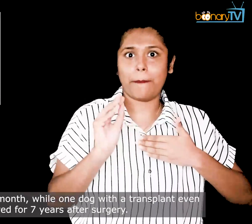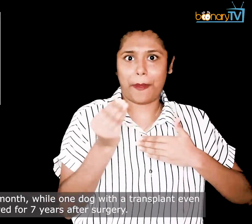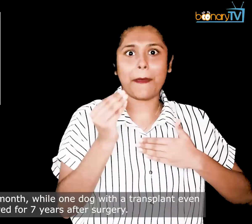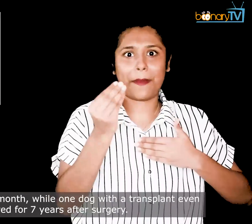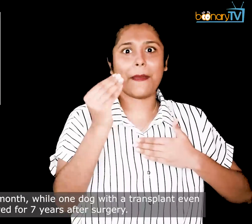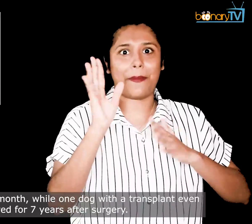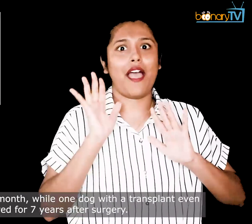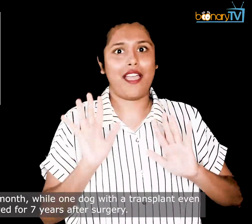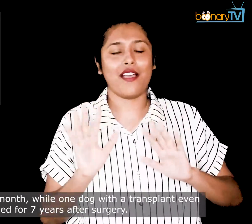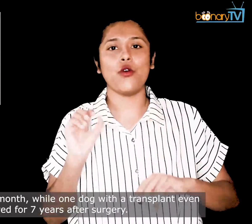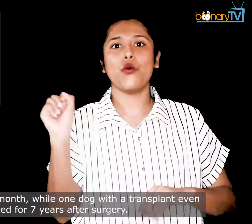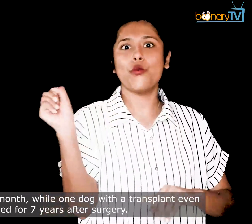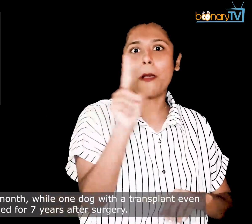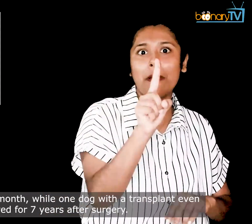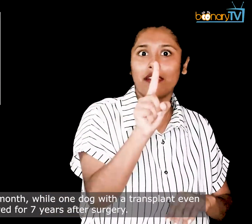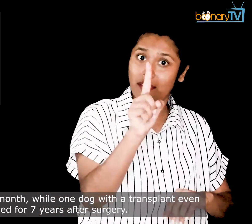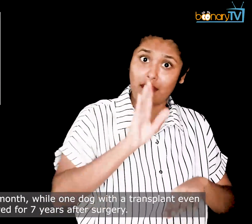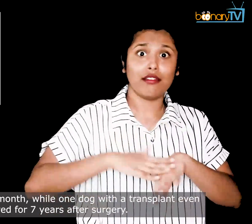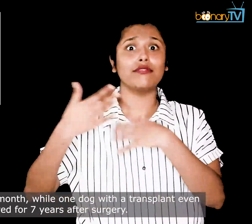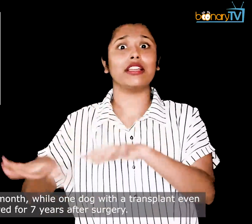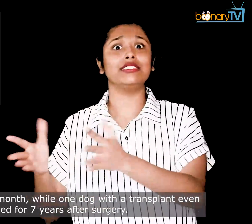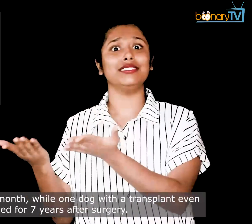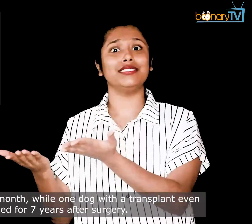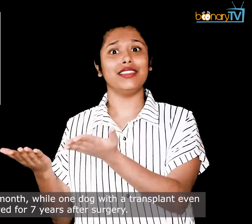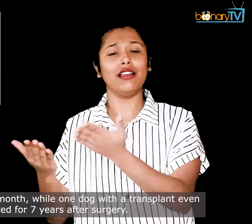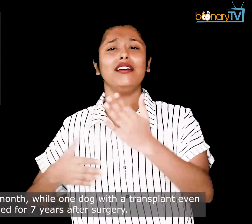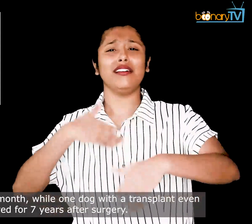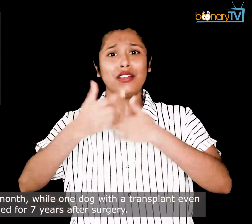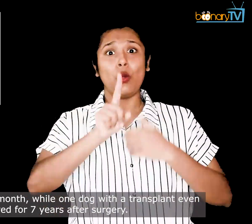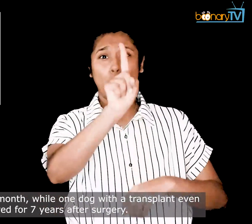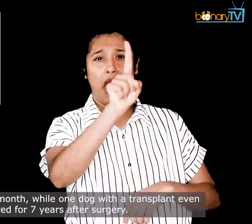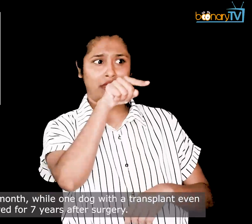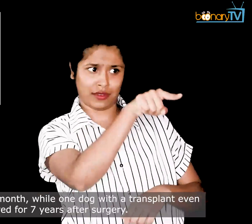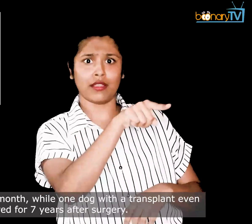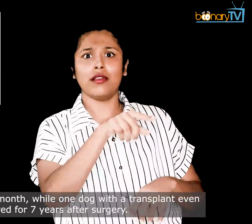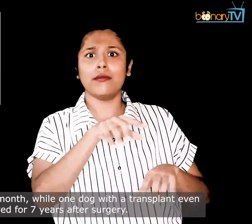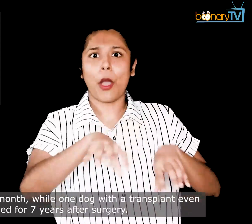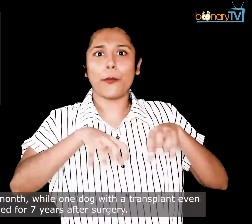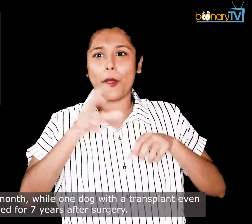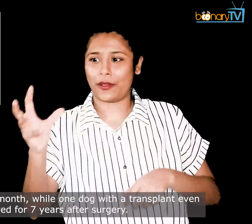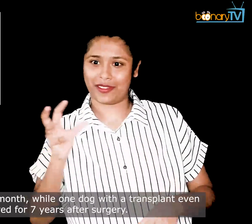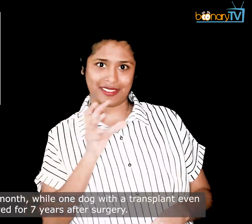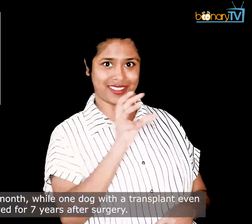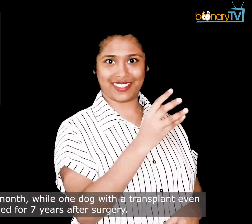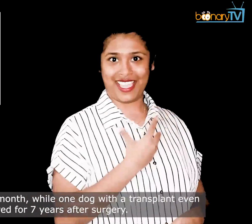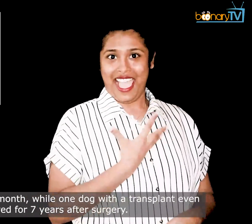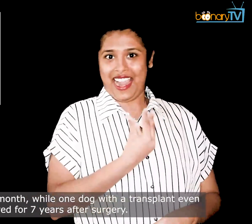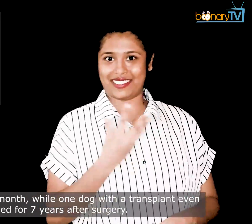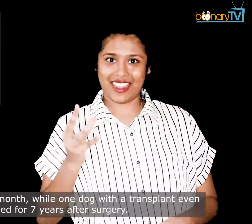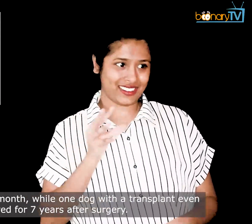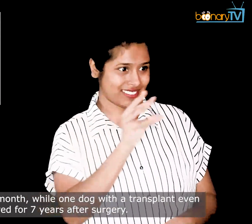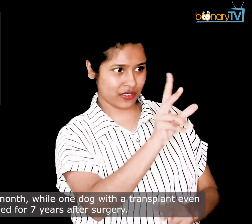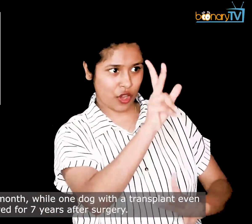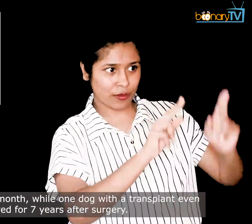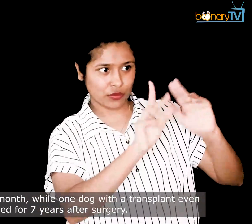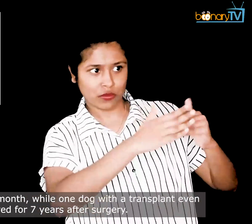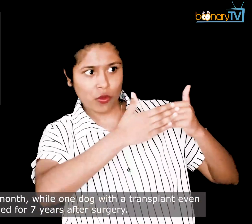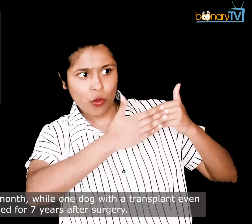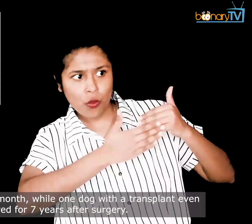for a month while one dog with a transplant even survived for 7